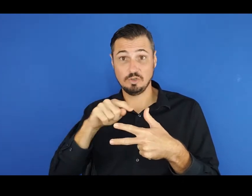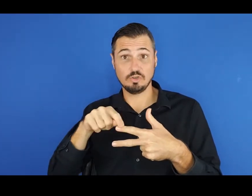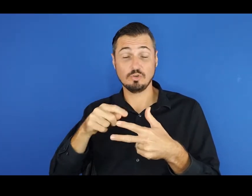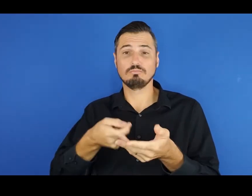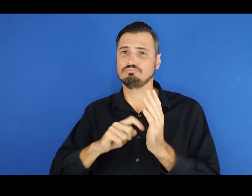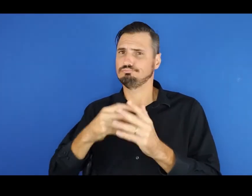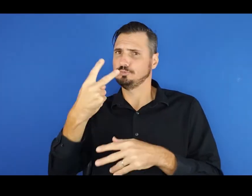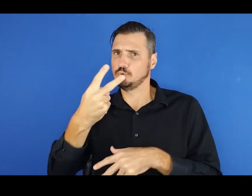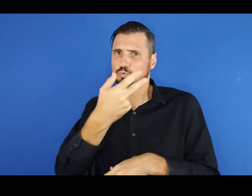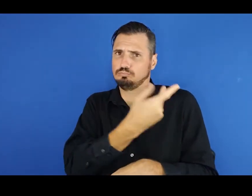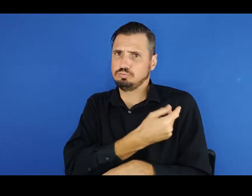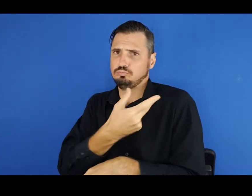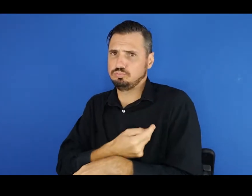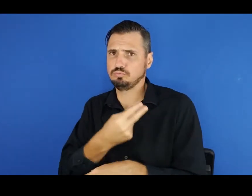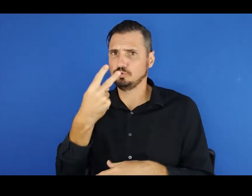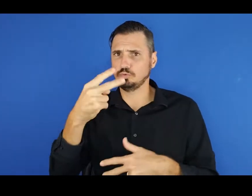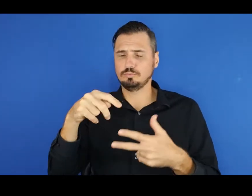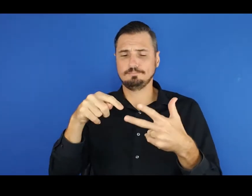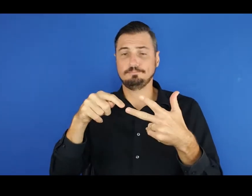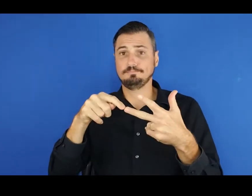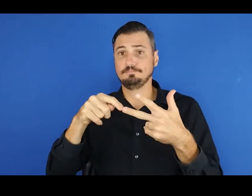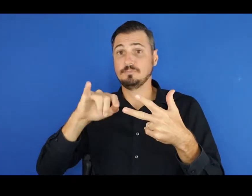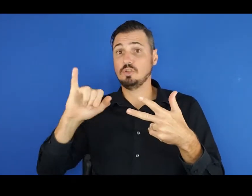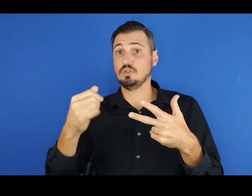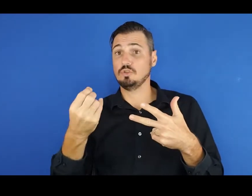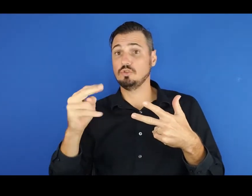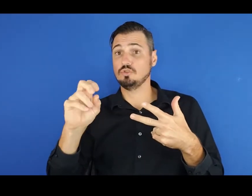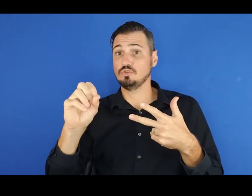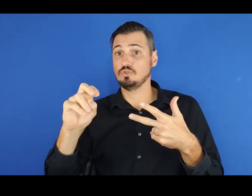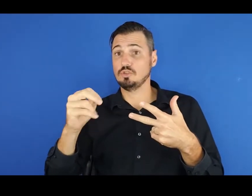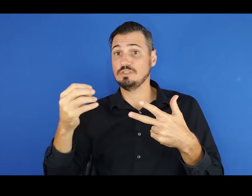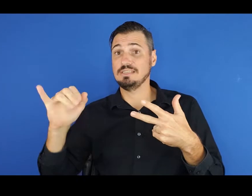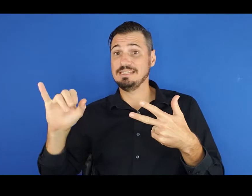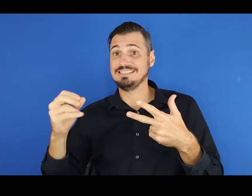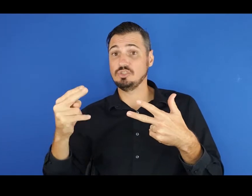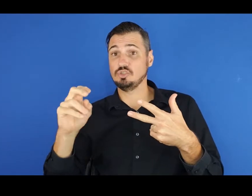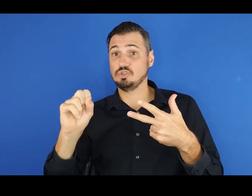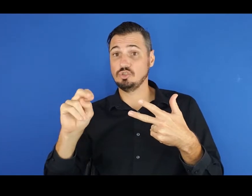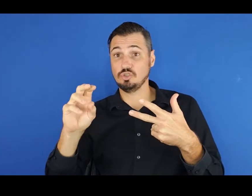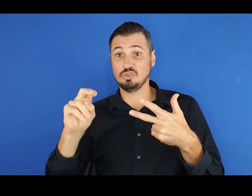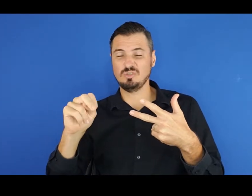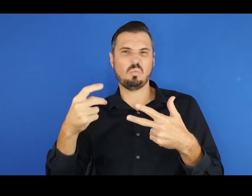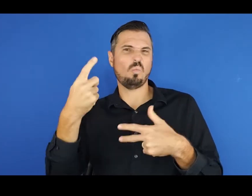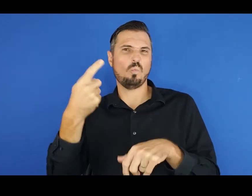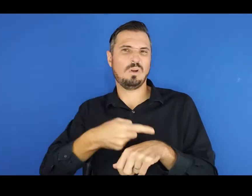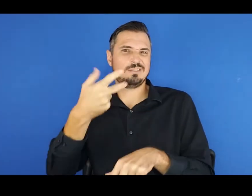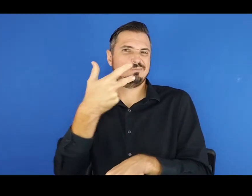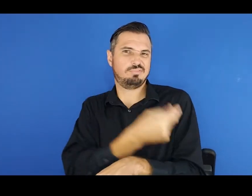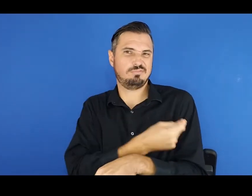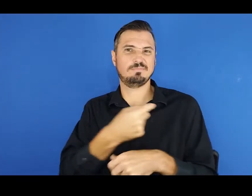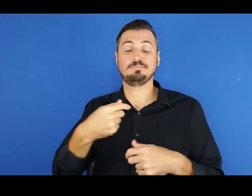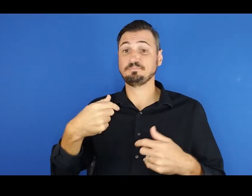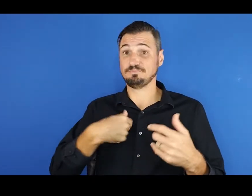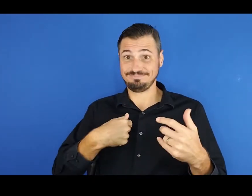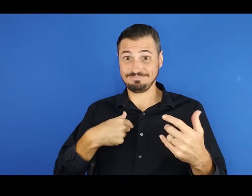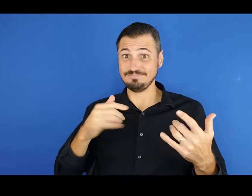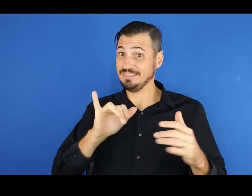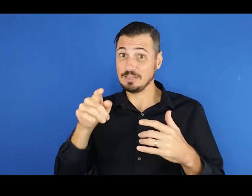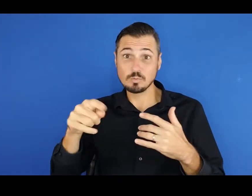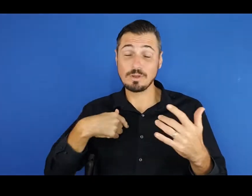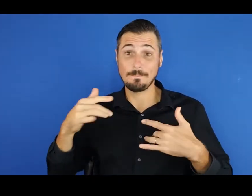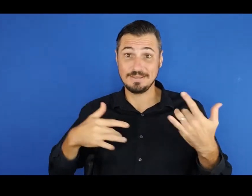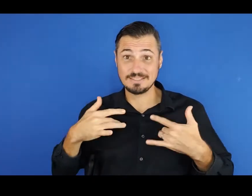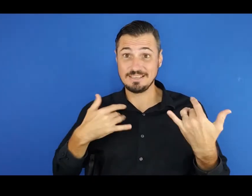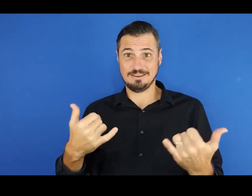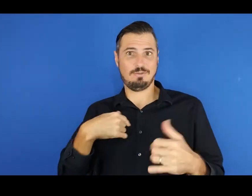injections, and the Johnson & Johnson vaccine, which is a single-dose vaccine. Like you, I'm excited to have moved into Group 1C